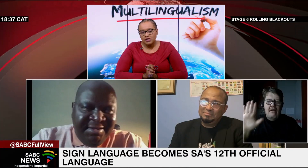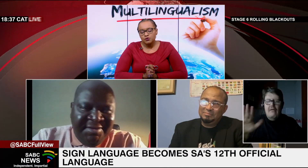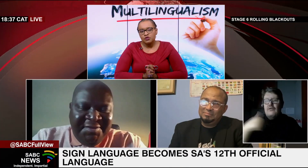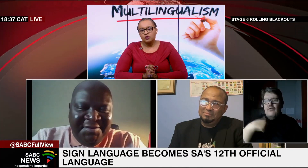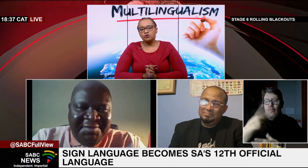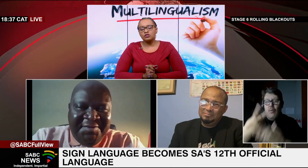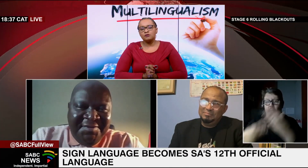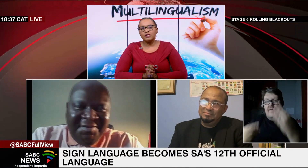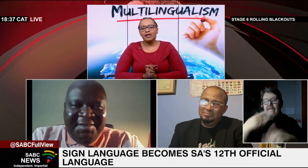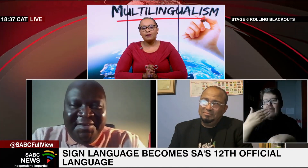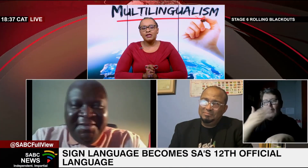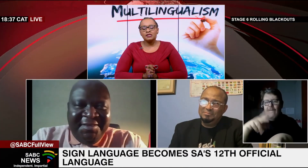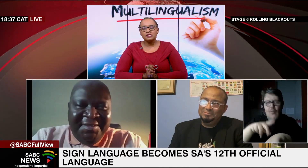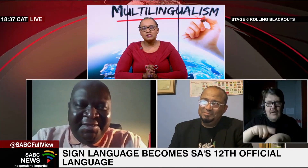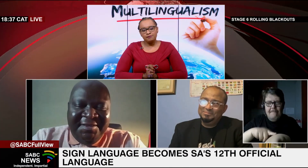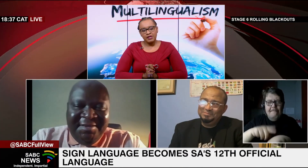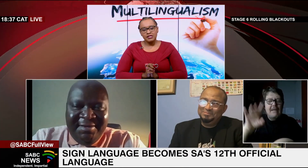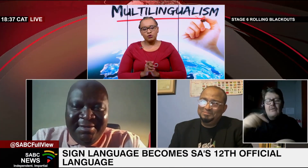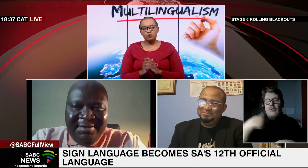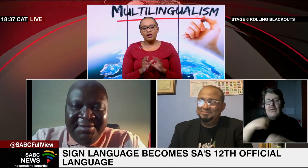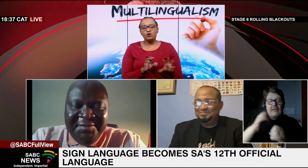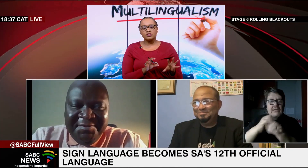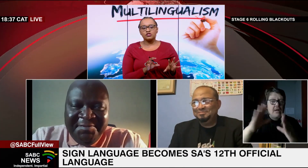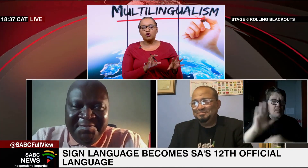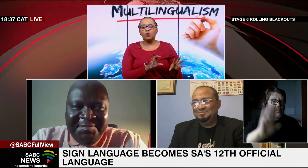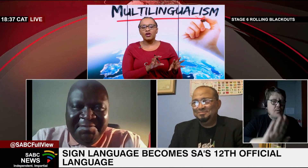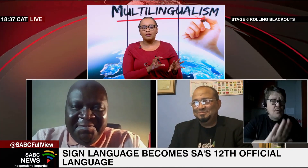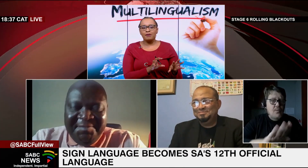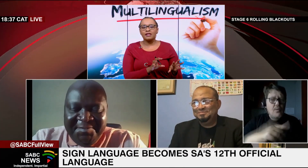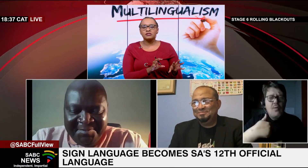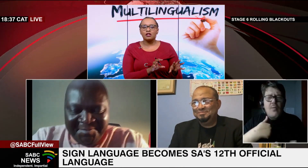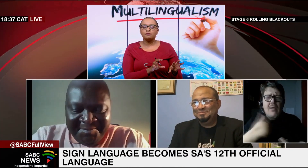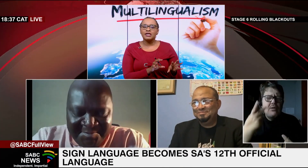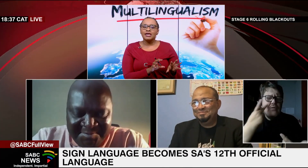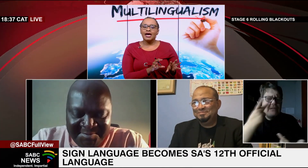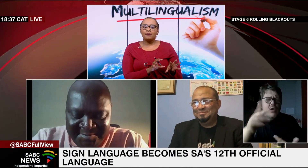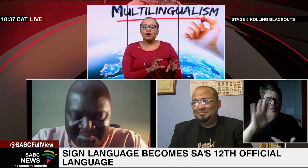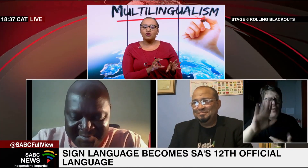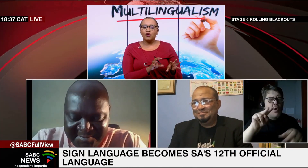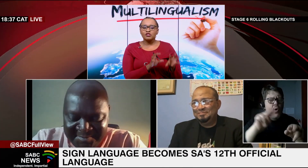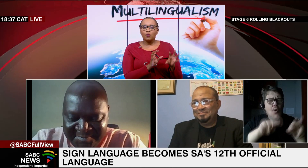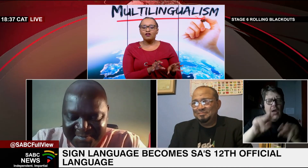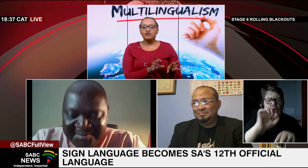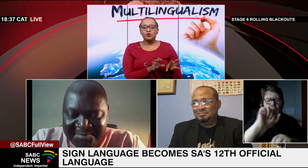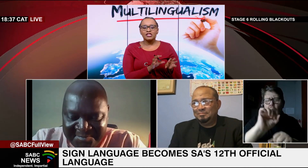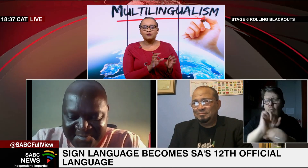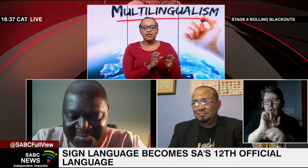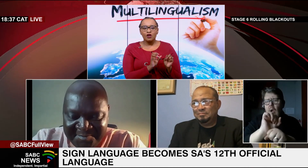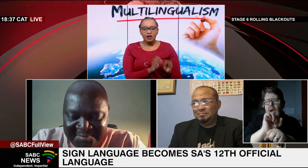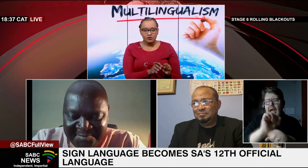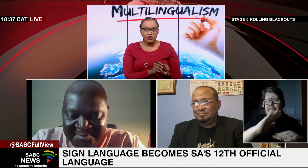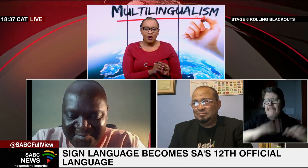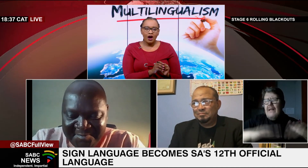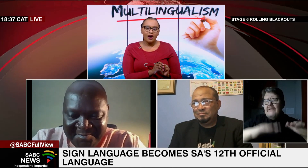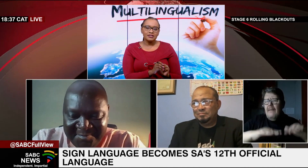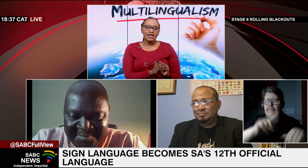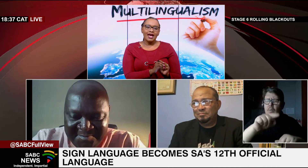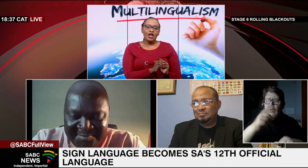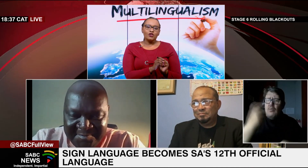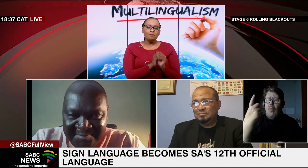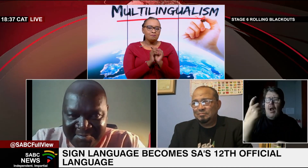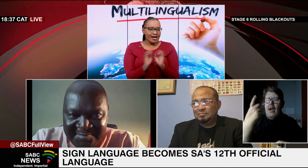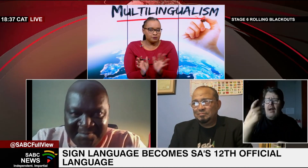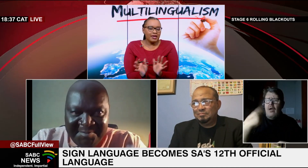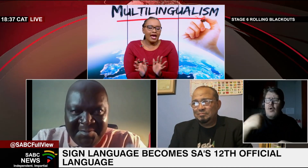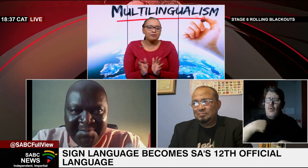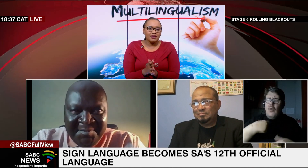I'll start with you, Dr. Monareng. I mean, this is something that when one looks at your work at PanSALB, it's one of those that's been close to your heart.